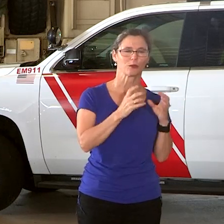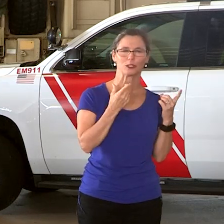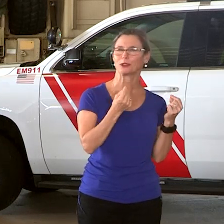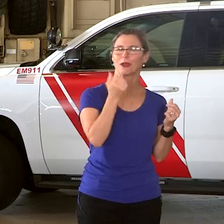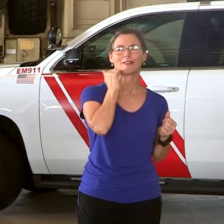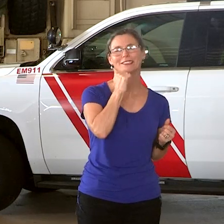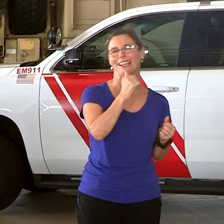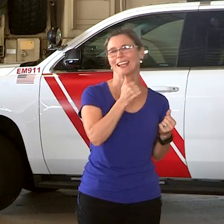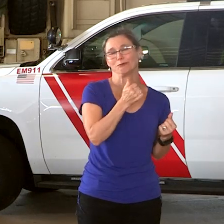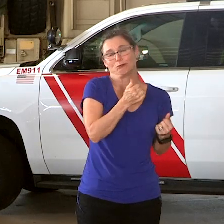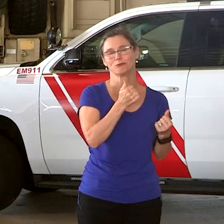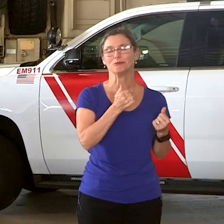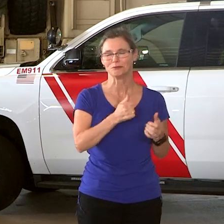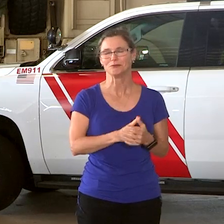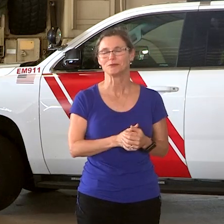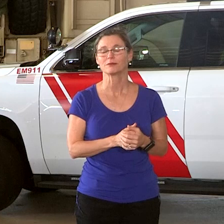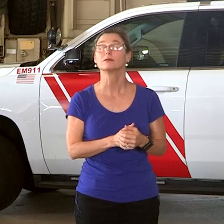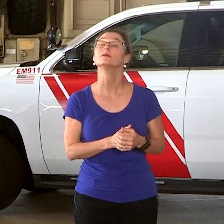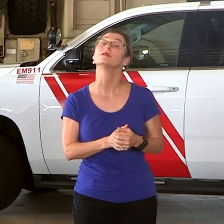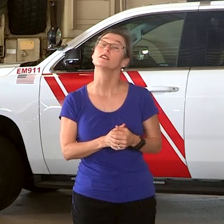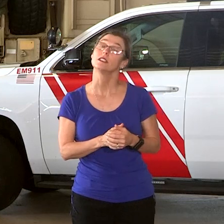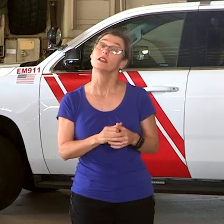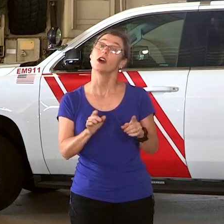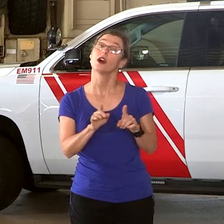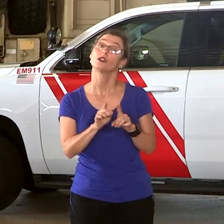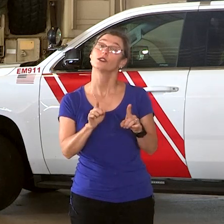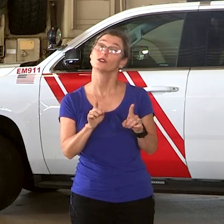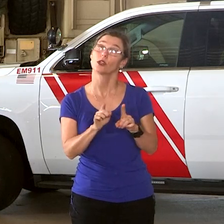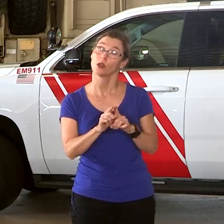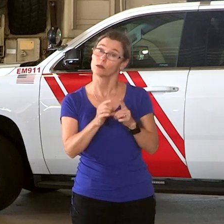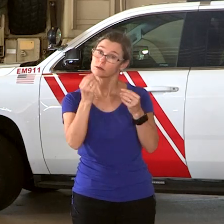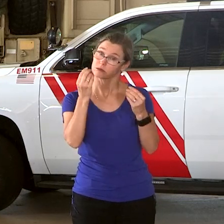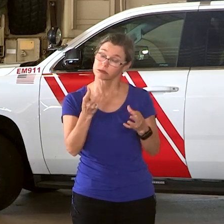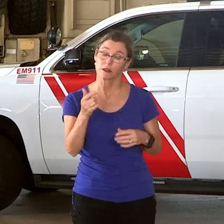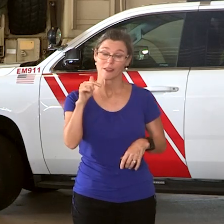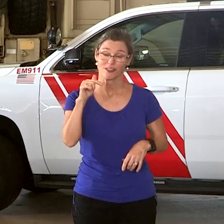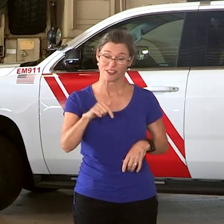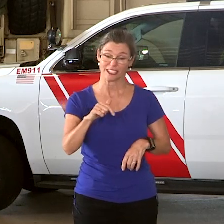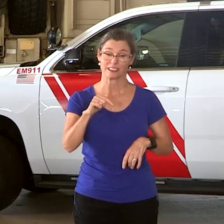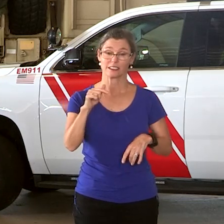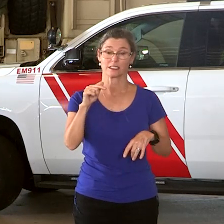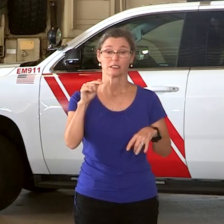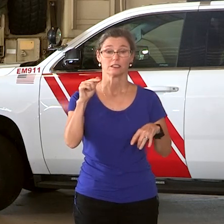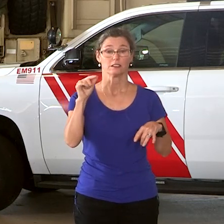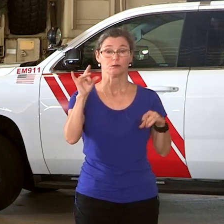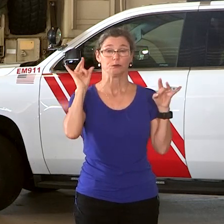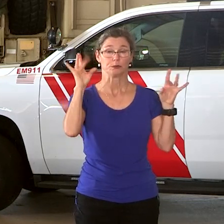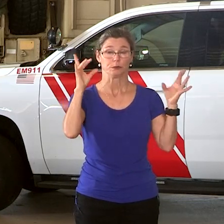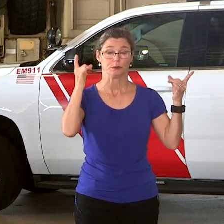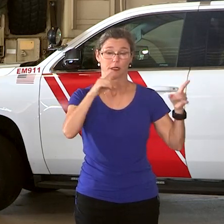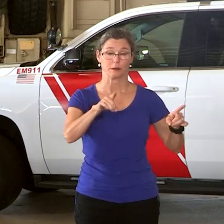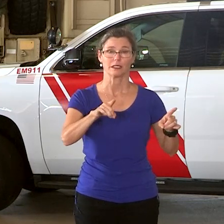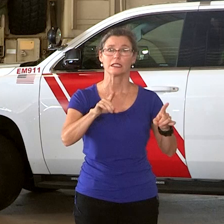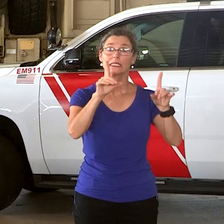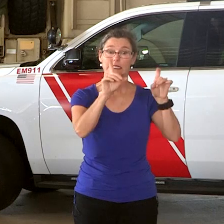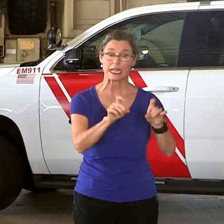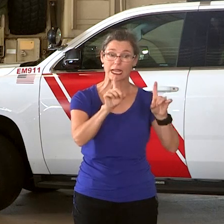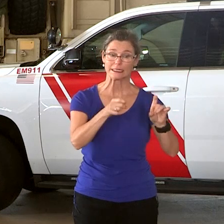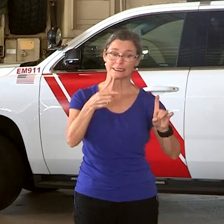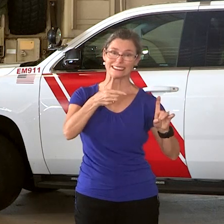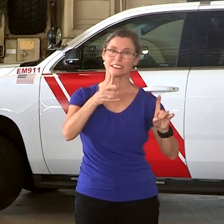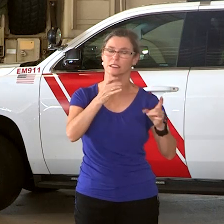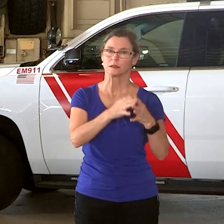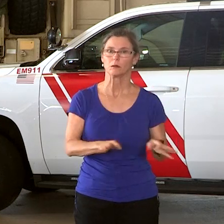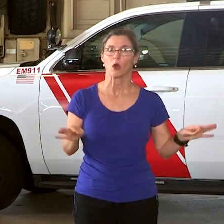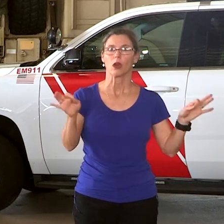do. Also, at this stage of this healthcare situation, testing is extremely important, and so it's our role